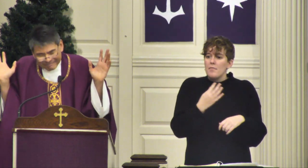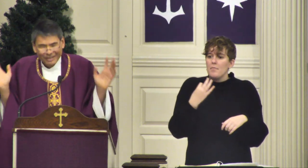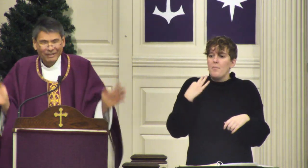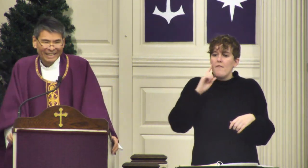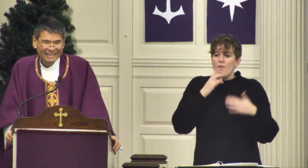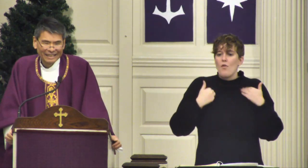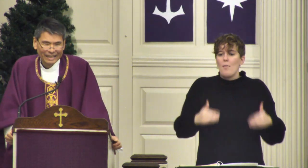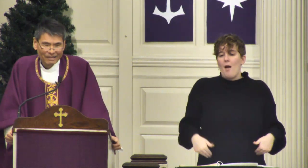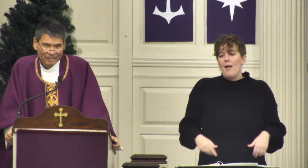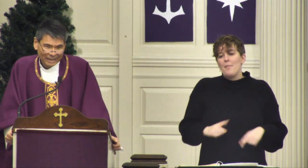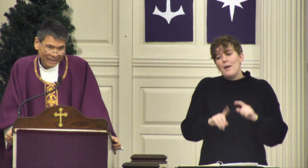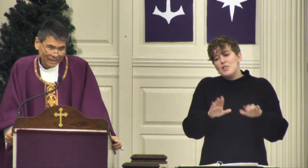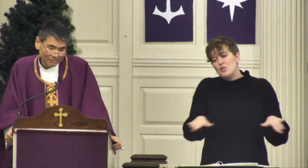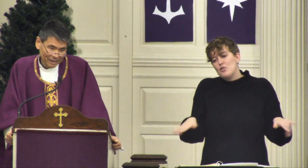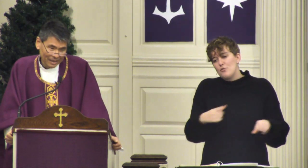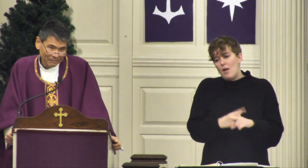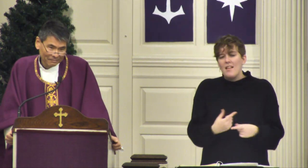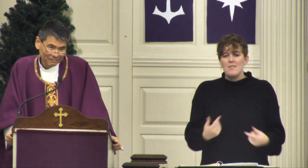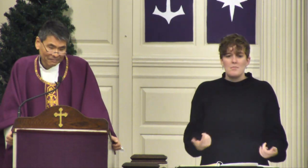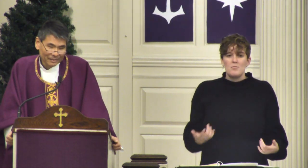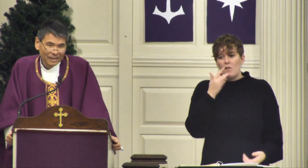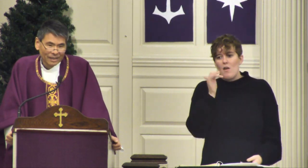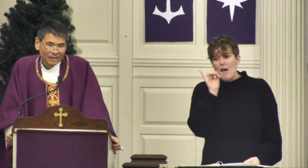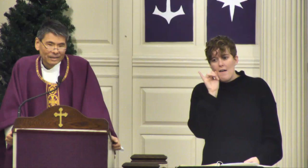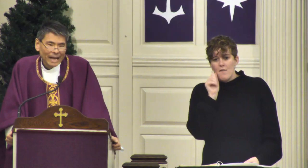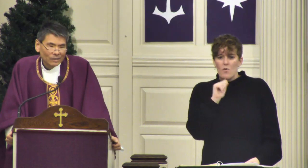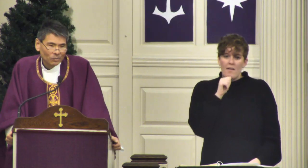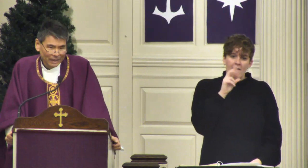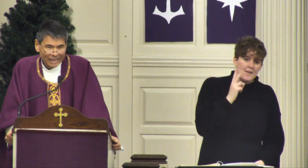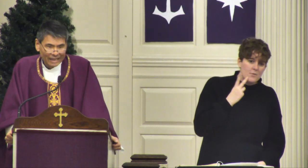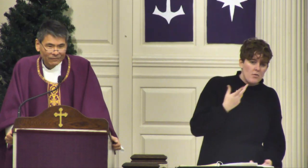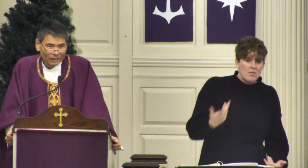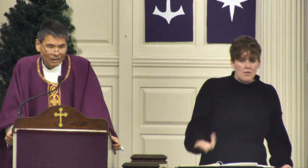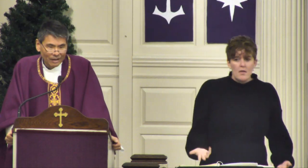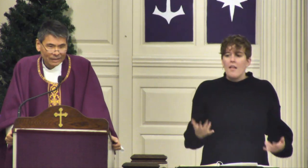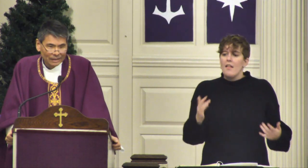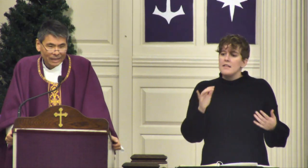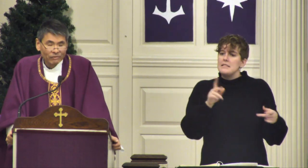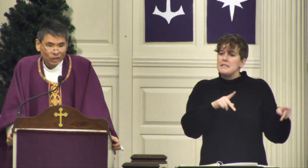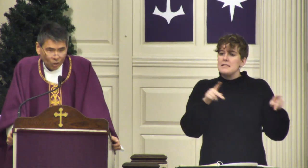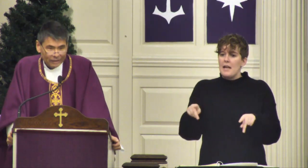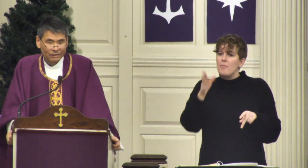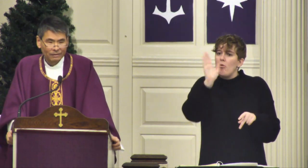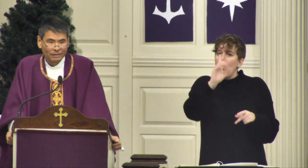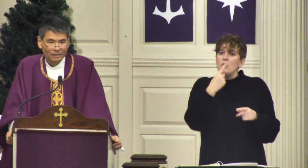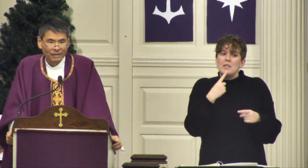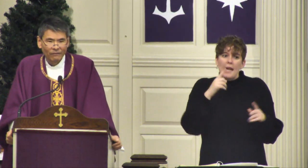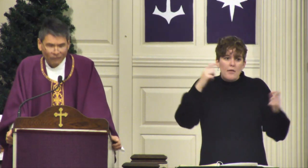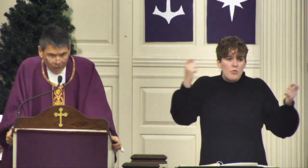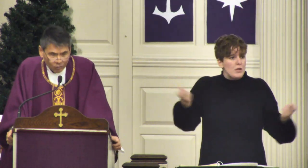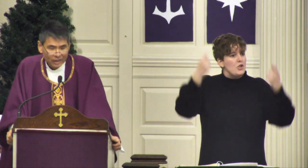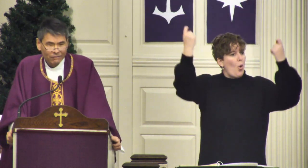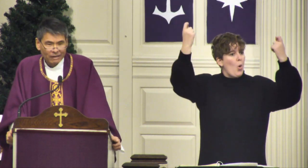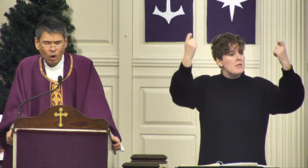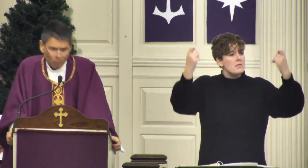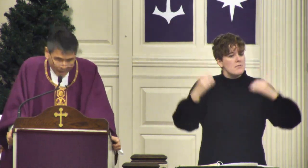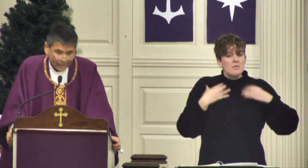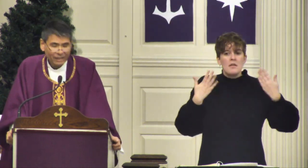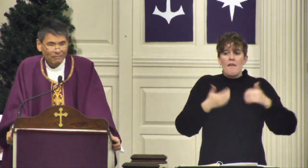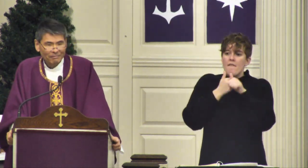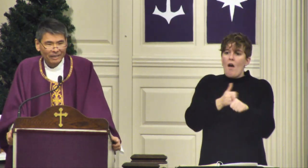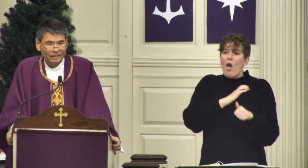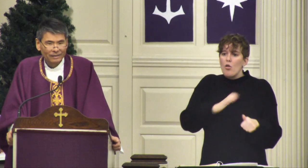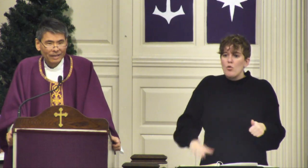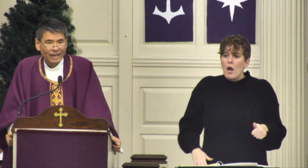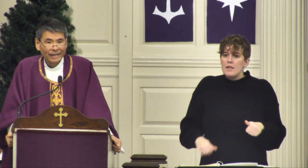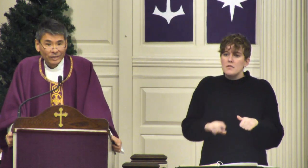okay, it may take some time. That's what it's like for God to say, rejoice. Follow the Christ, obey the